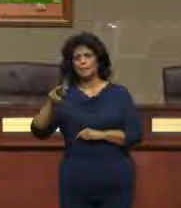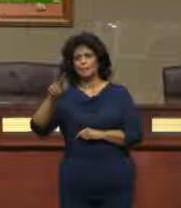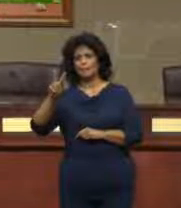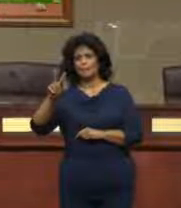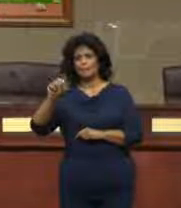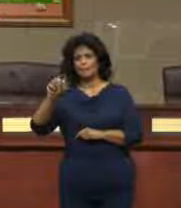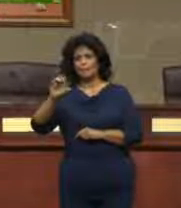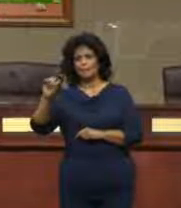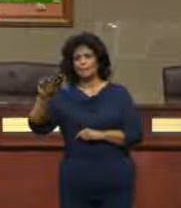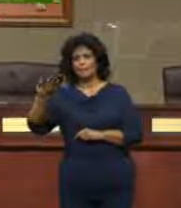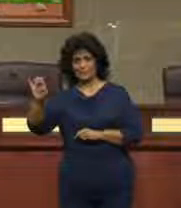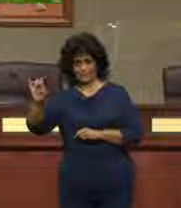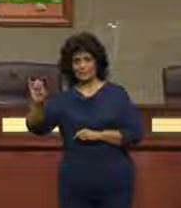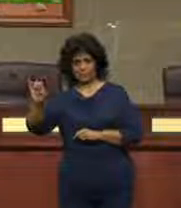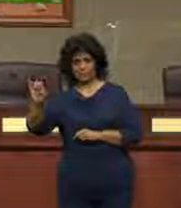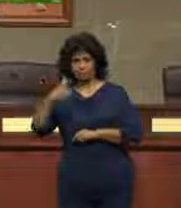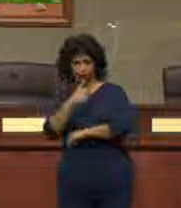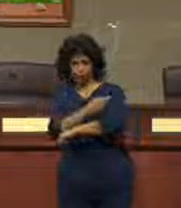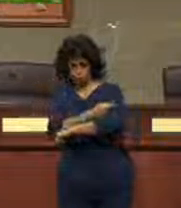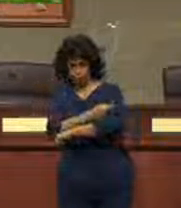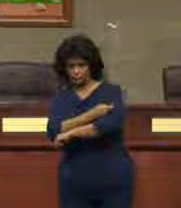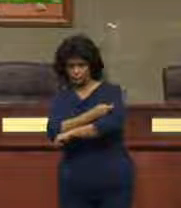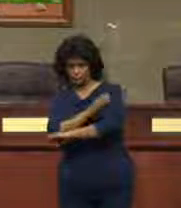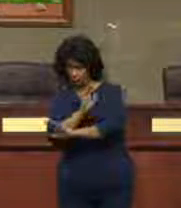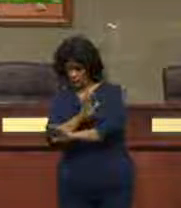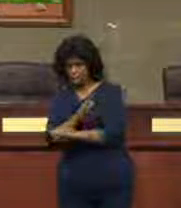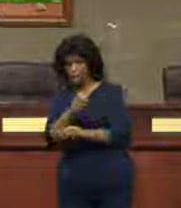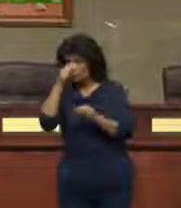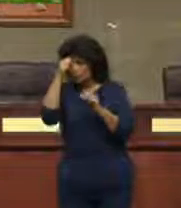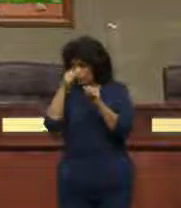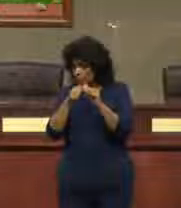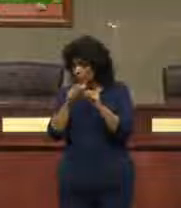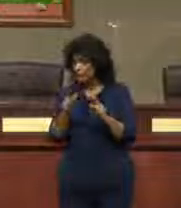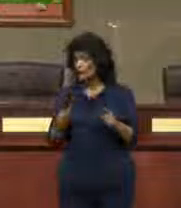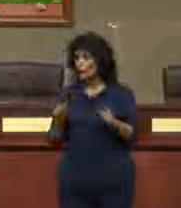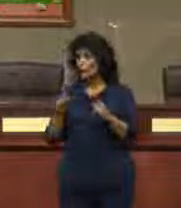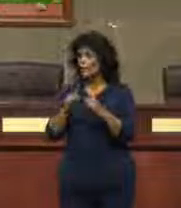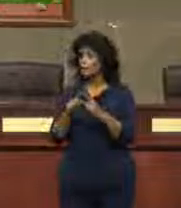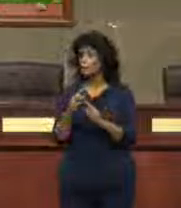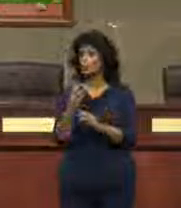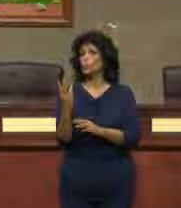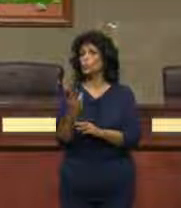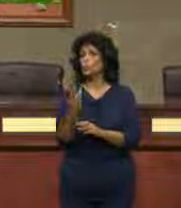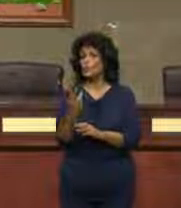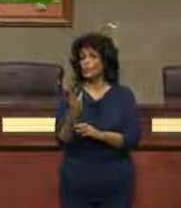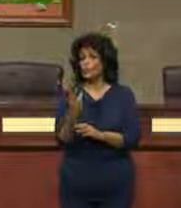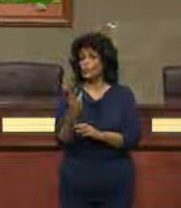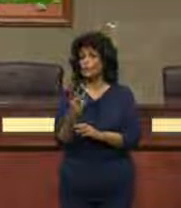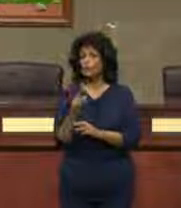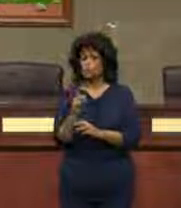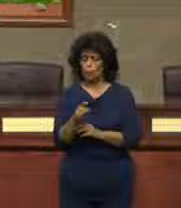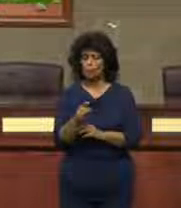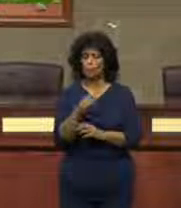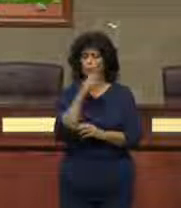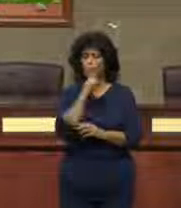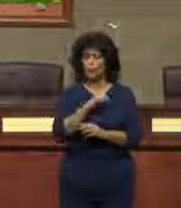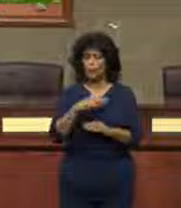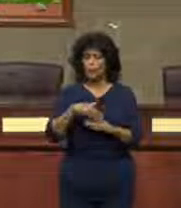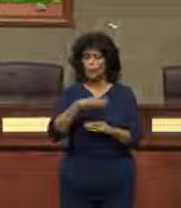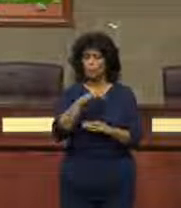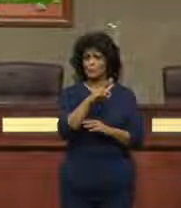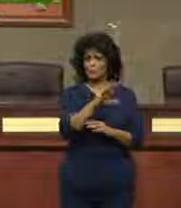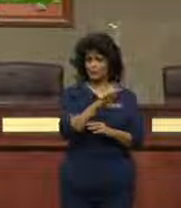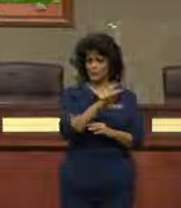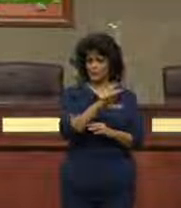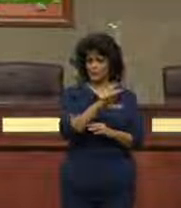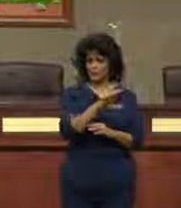ocfl.net/vaccine. Remember that until Wednesday, you must be 65. On Wednesday, that